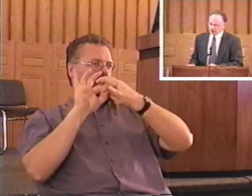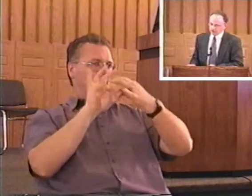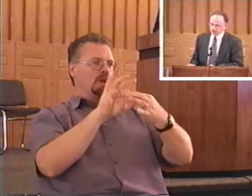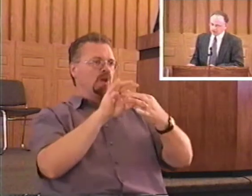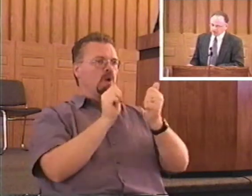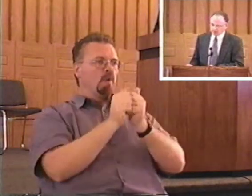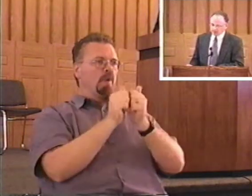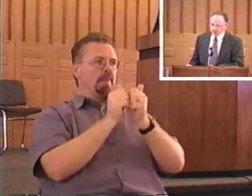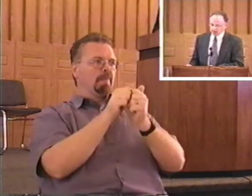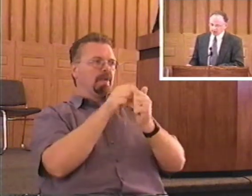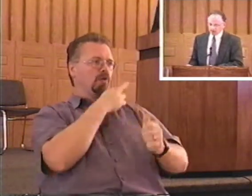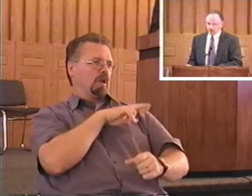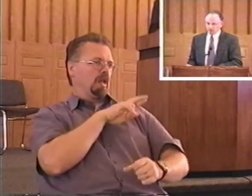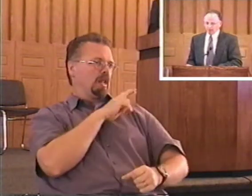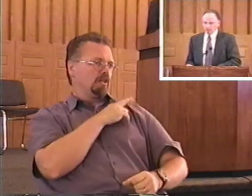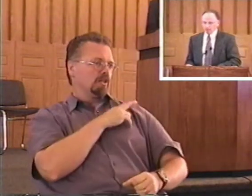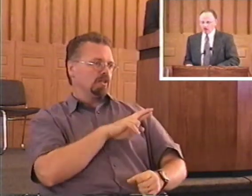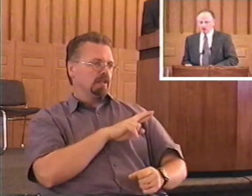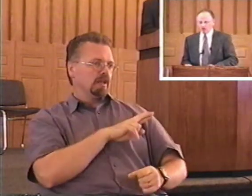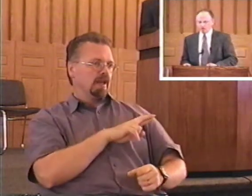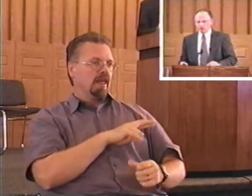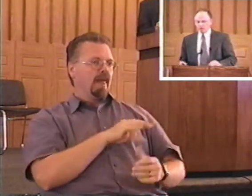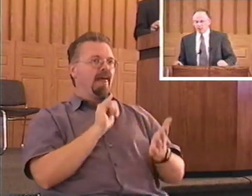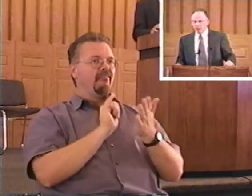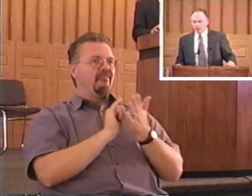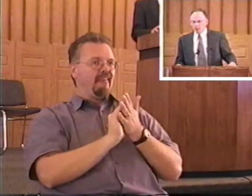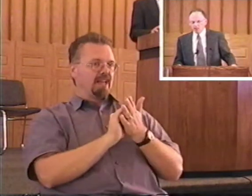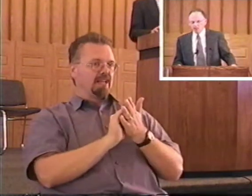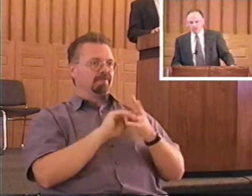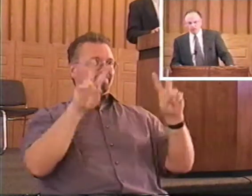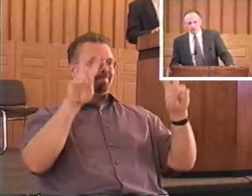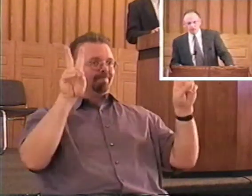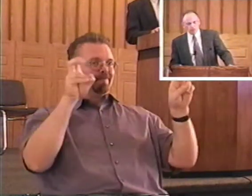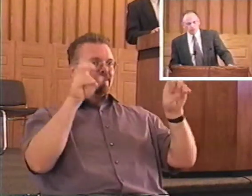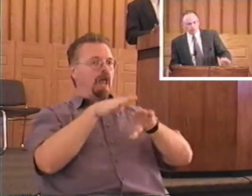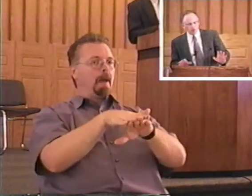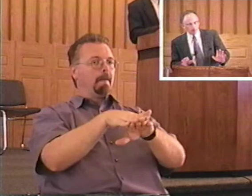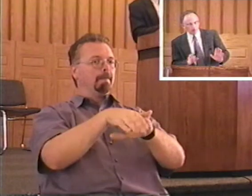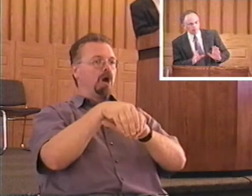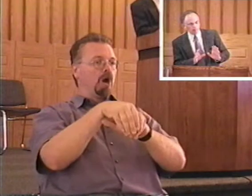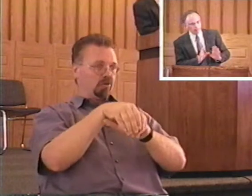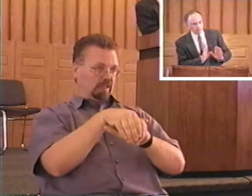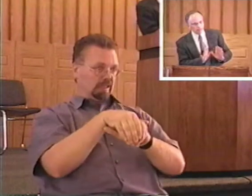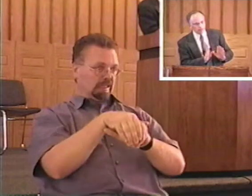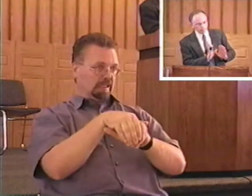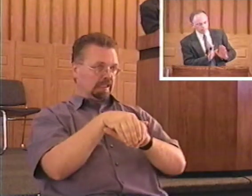highly religious, and that is the sin of hypocrisy. So we want to